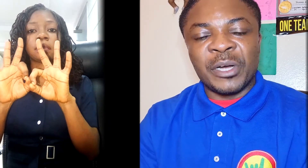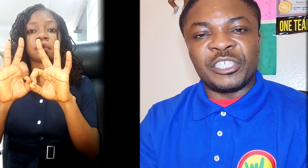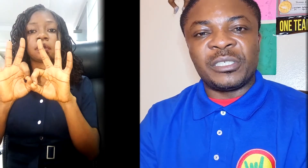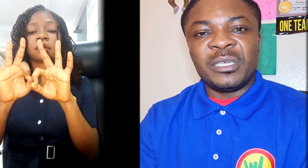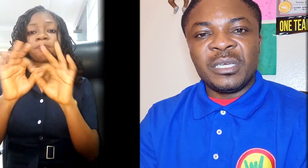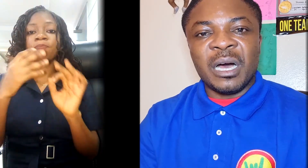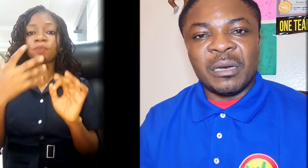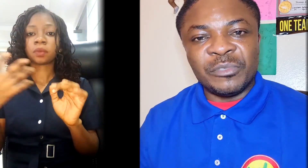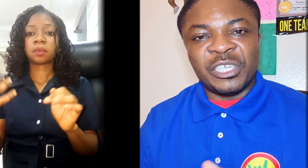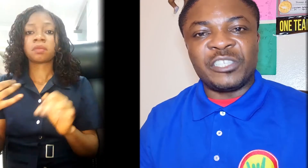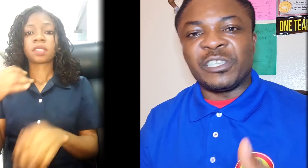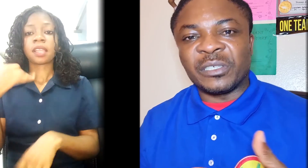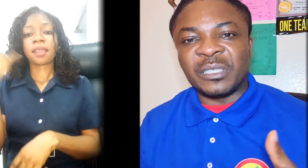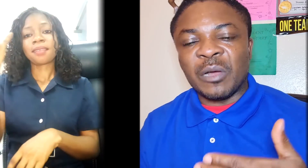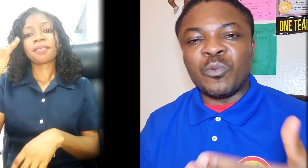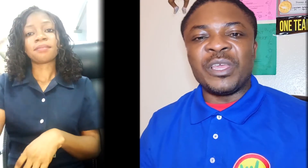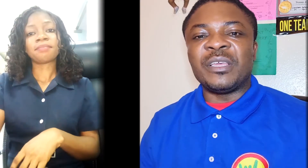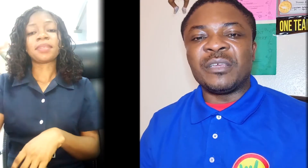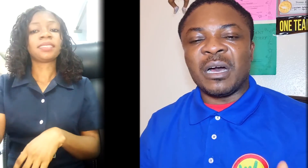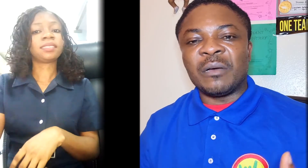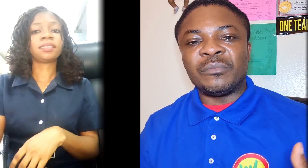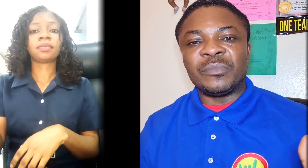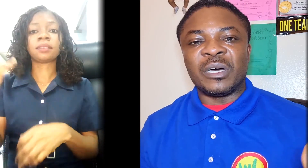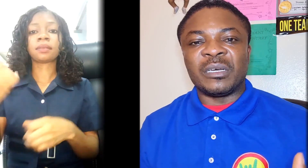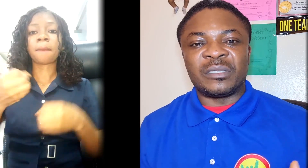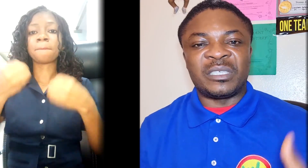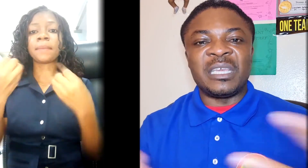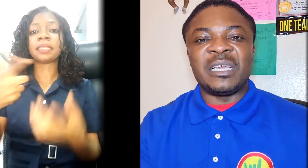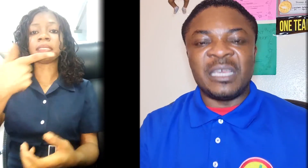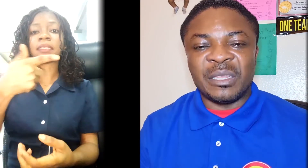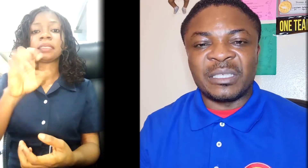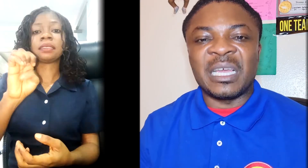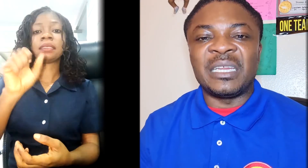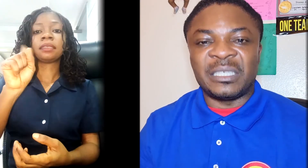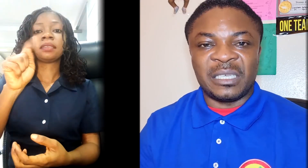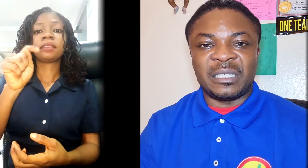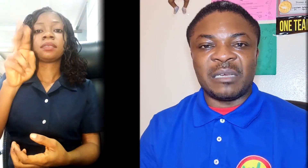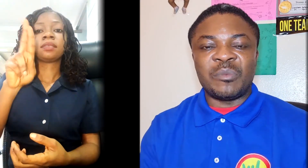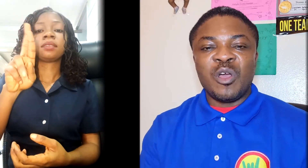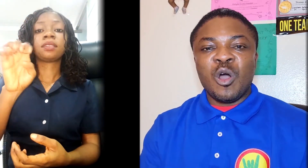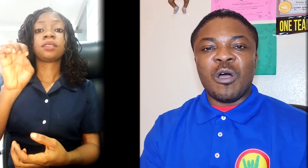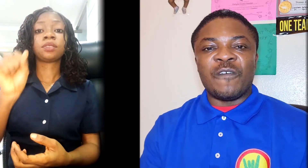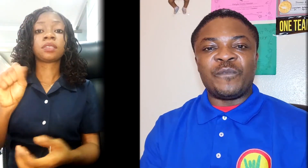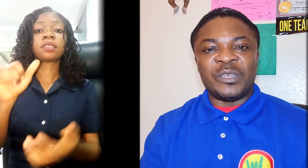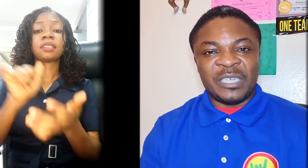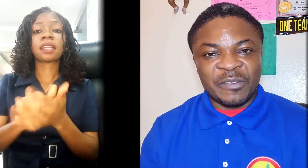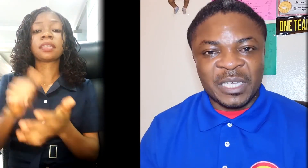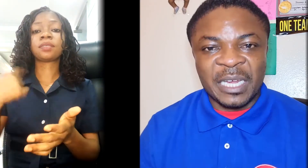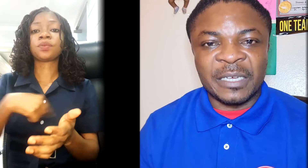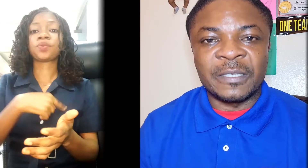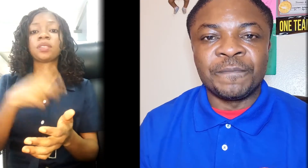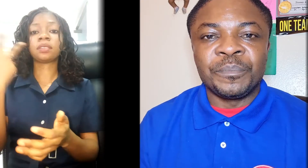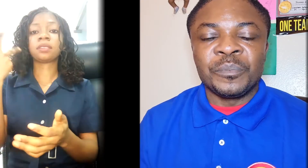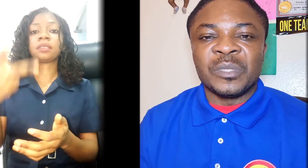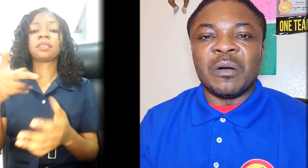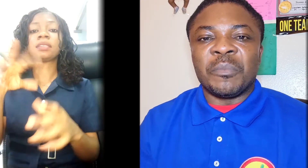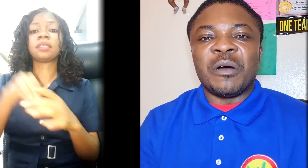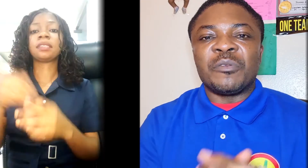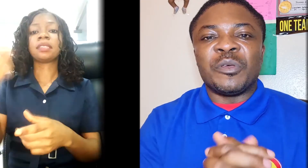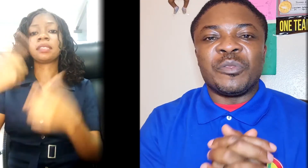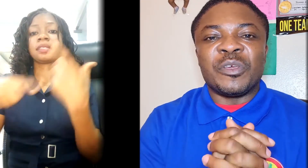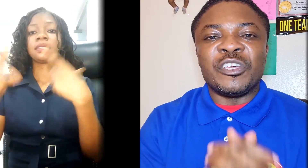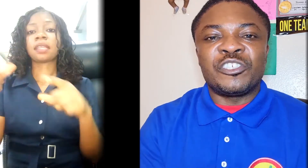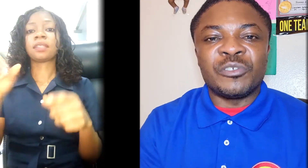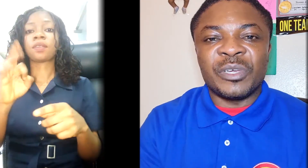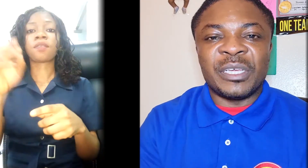how much gestures that we see in the signing system of the deaf signers. Now,